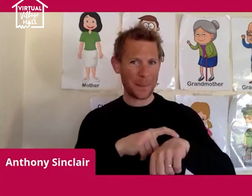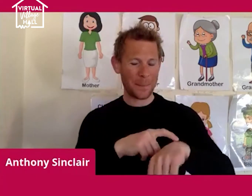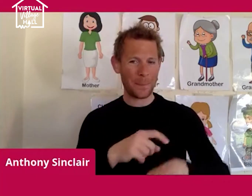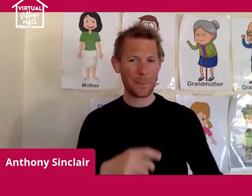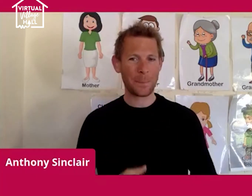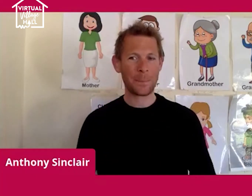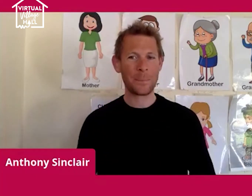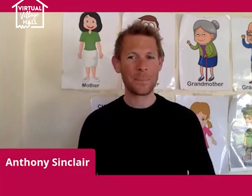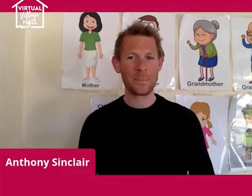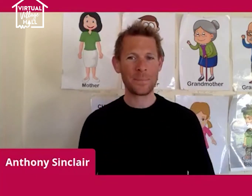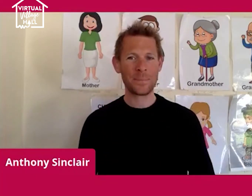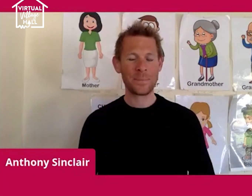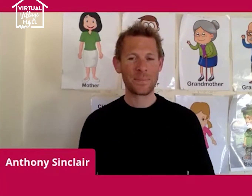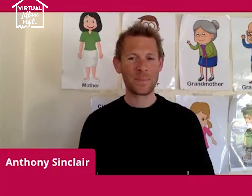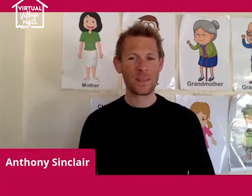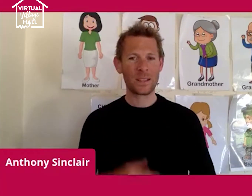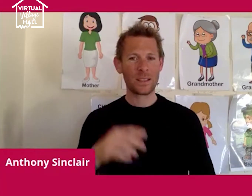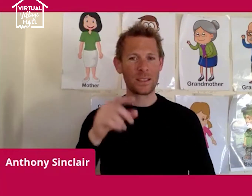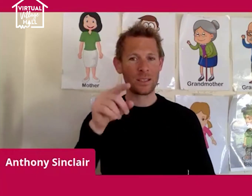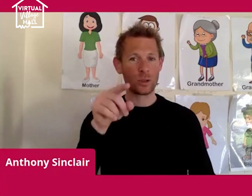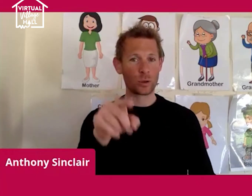We'll do it again one more time.